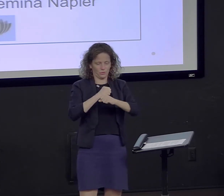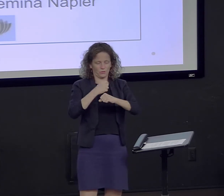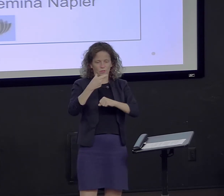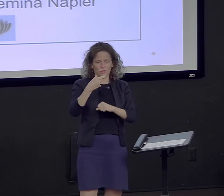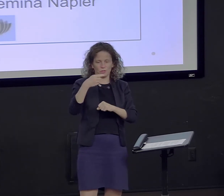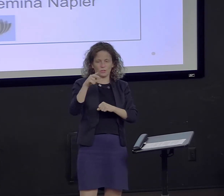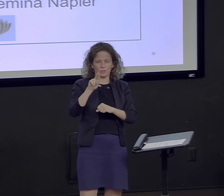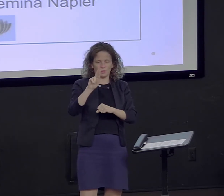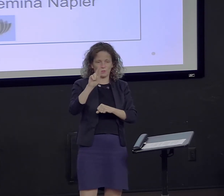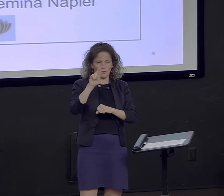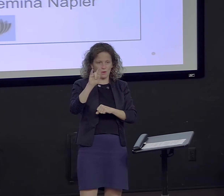GURIEC.